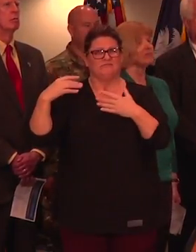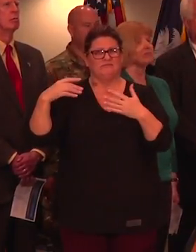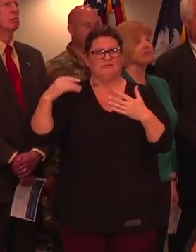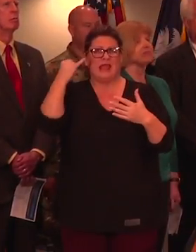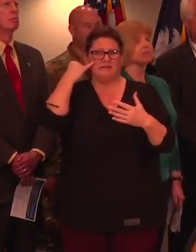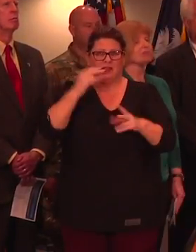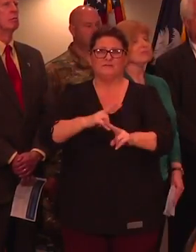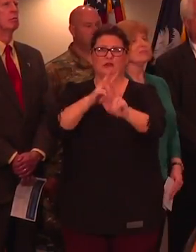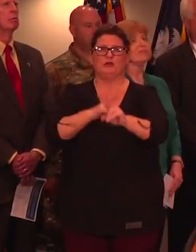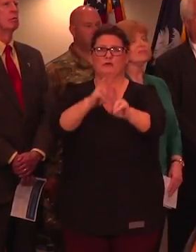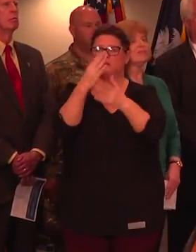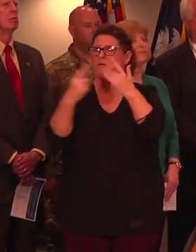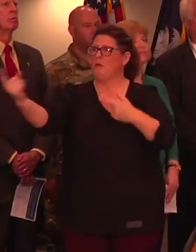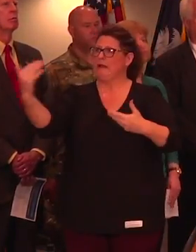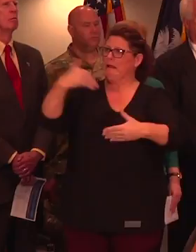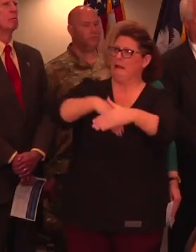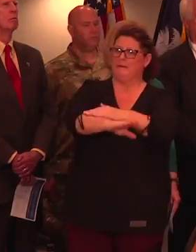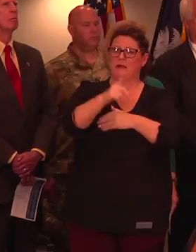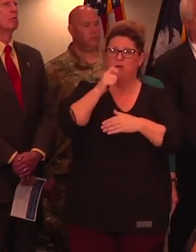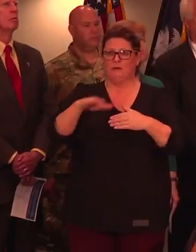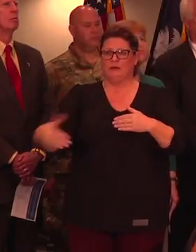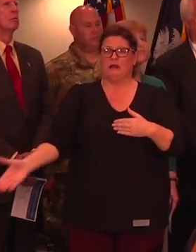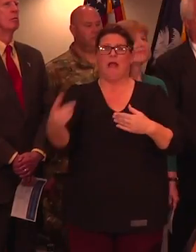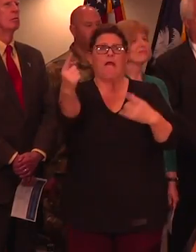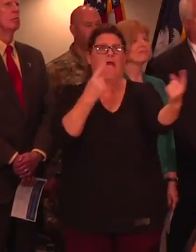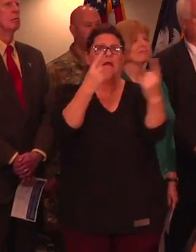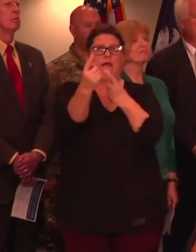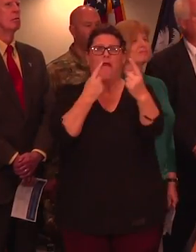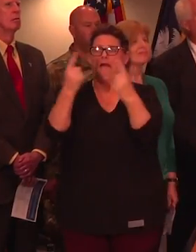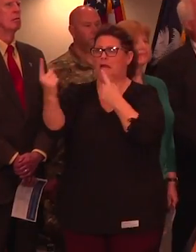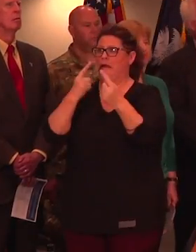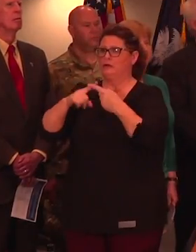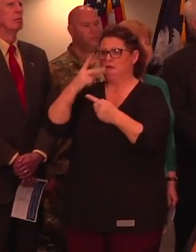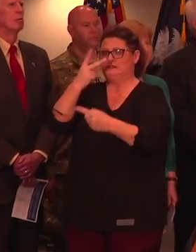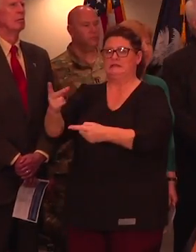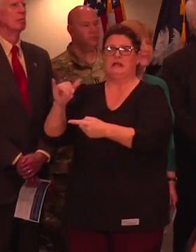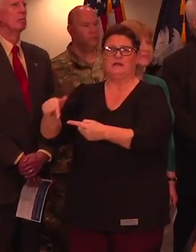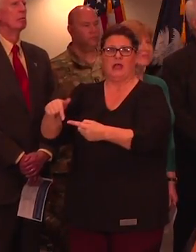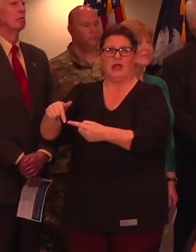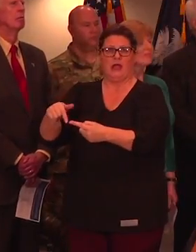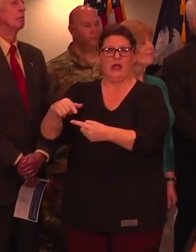if someone should come in to view a body or during that service and they're sick?